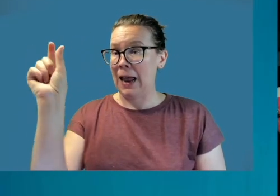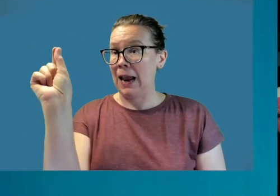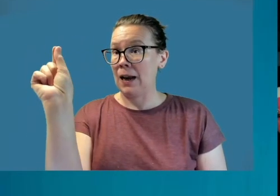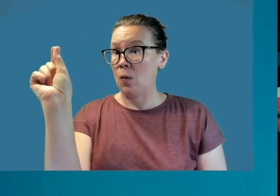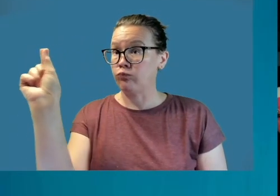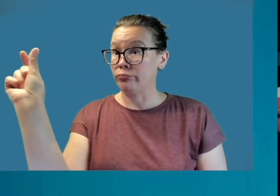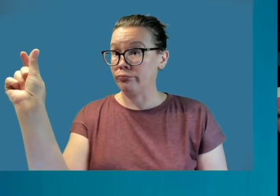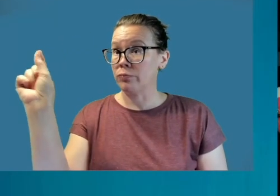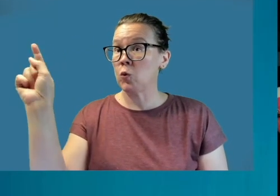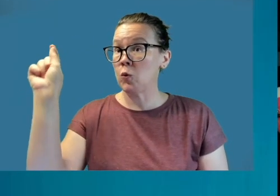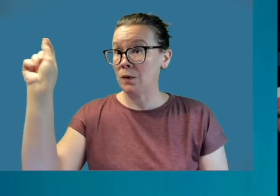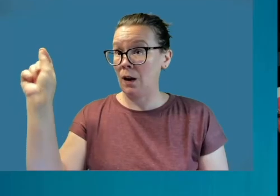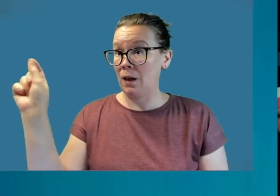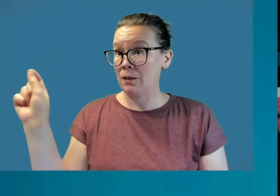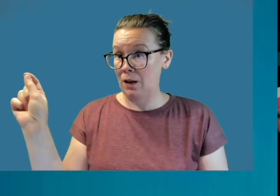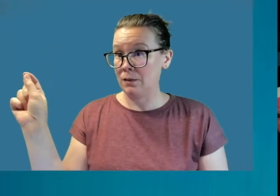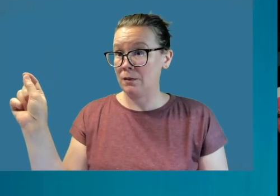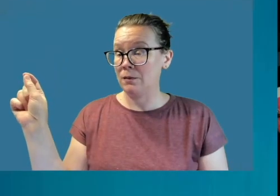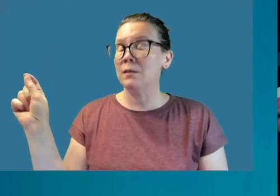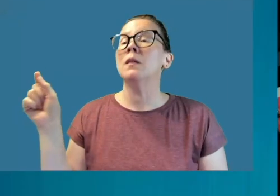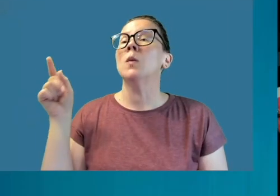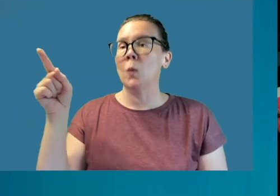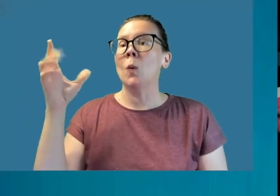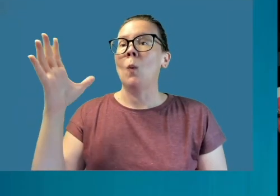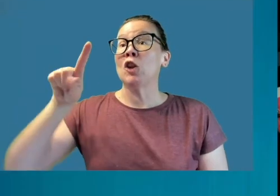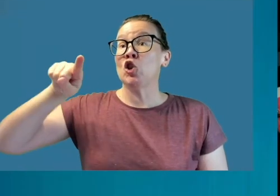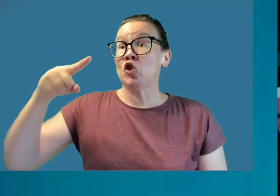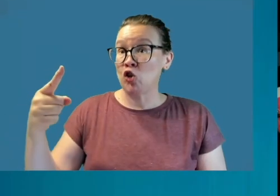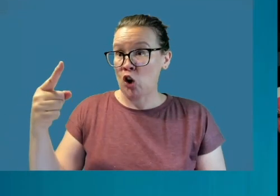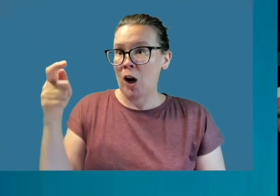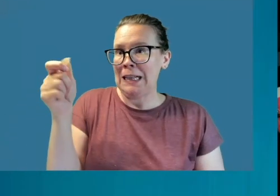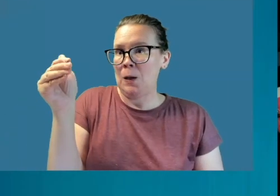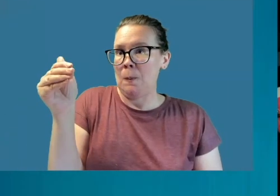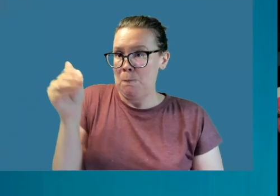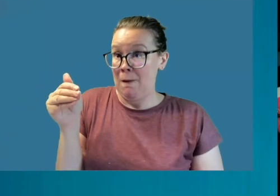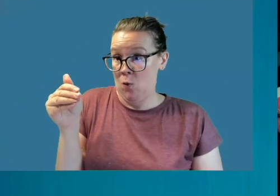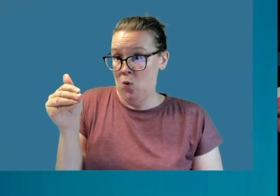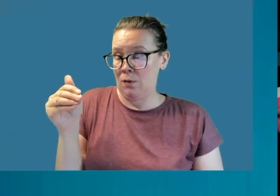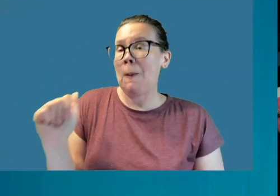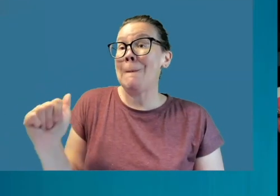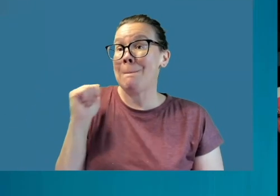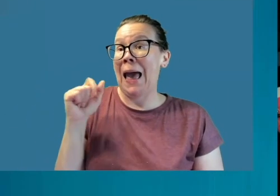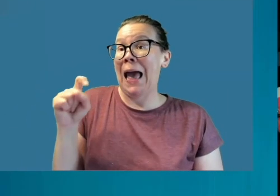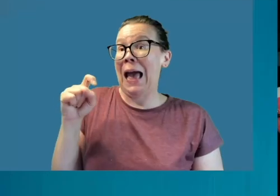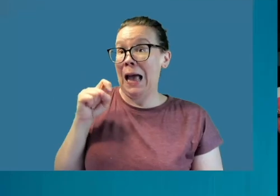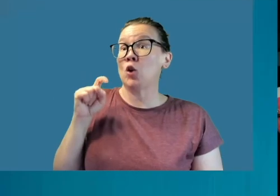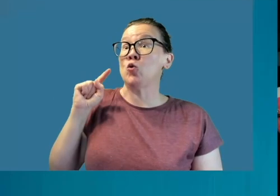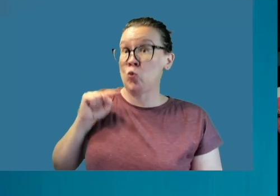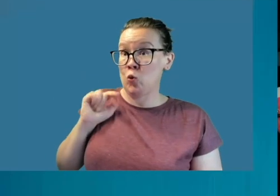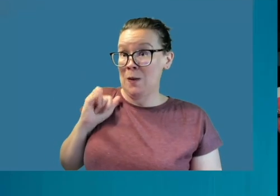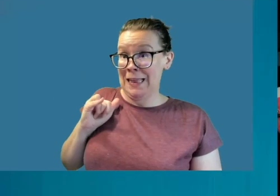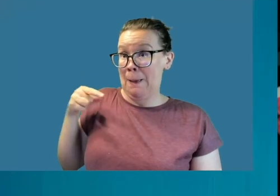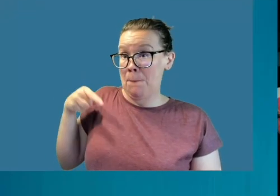So now you'll notice that where we extended those pencil lines, you want to